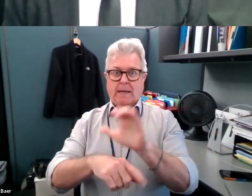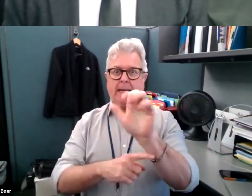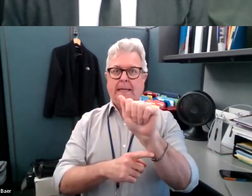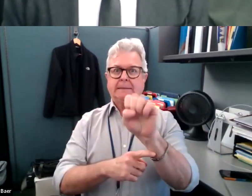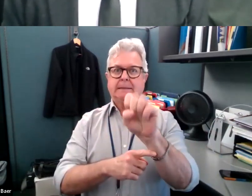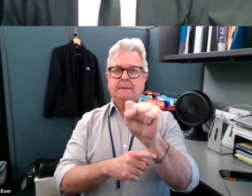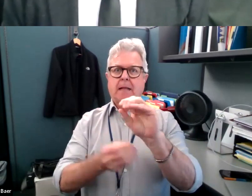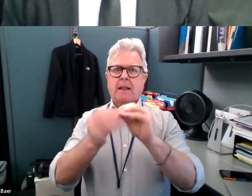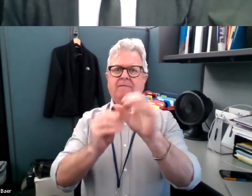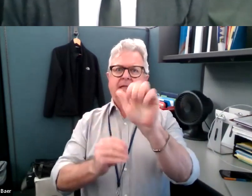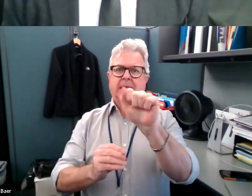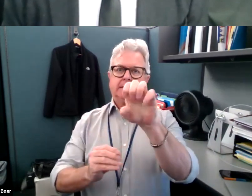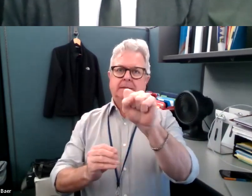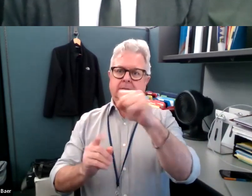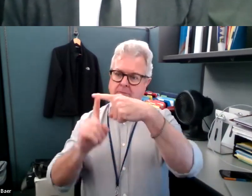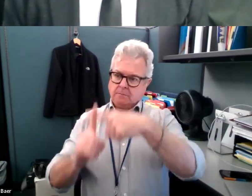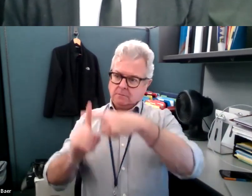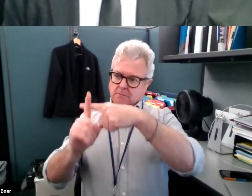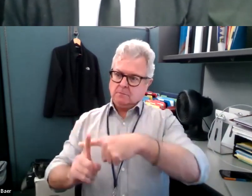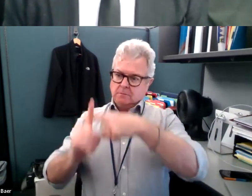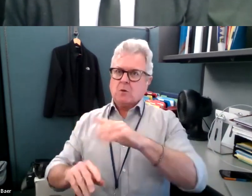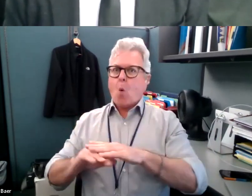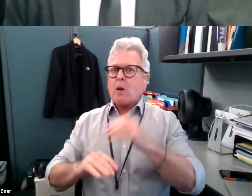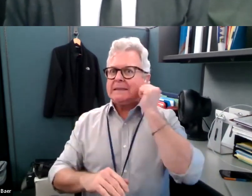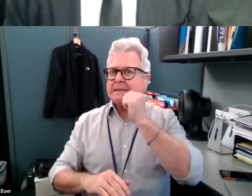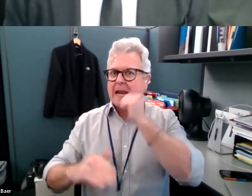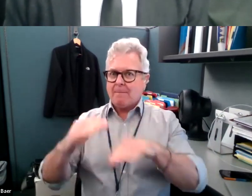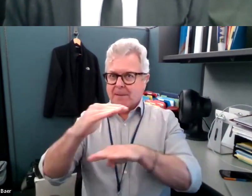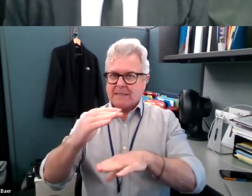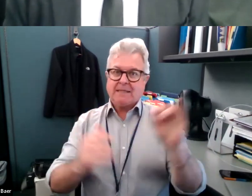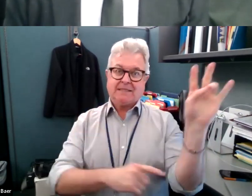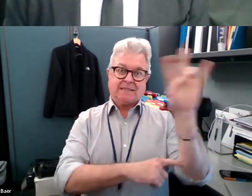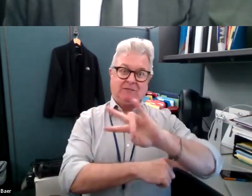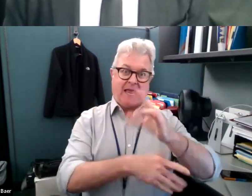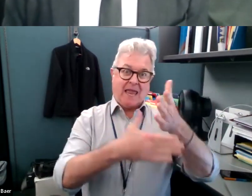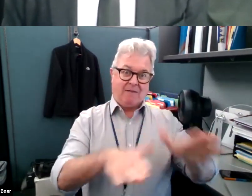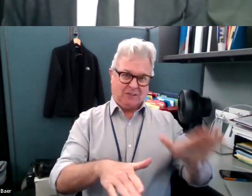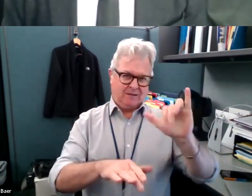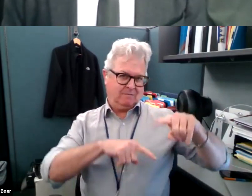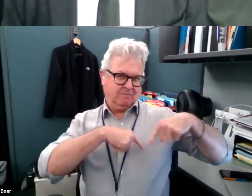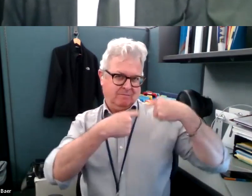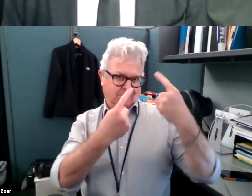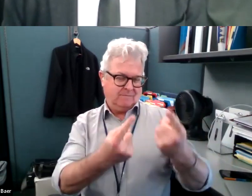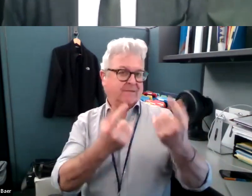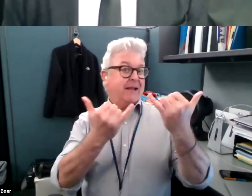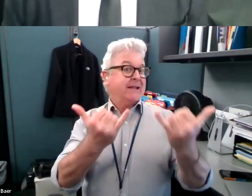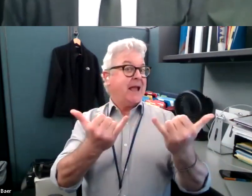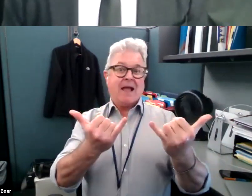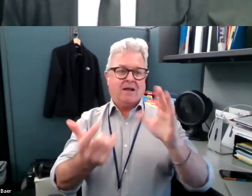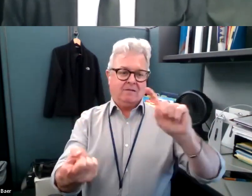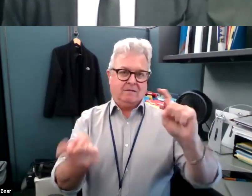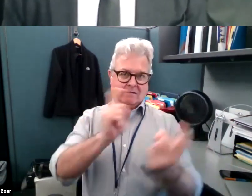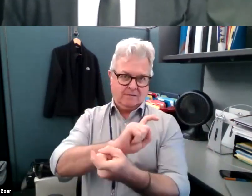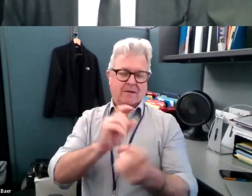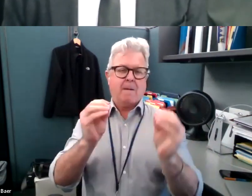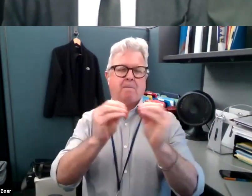been watching the different cases, the number of cases, the positive cases coming up, the minimum of 7 days. They've